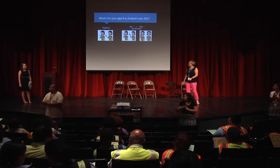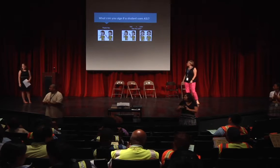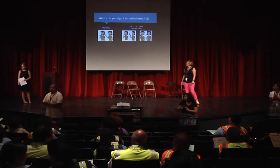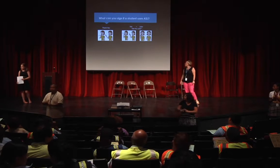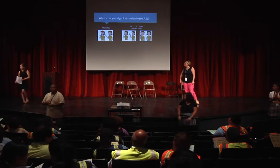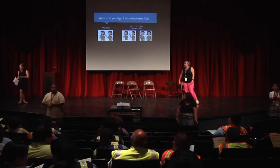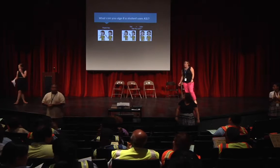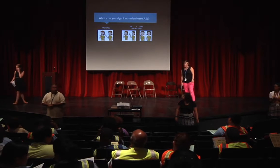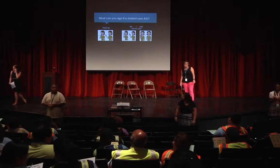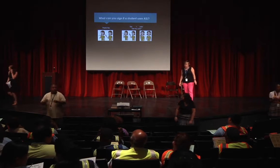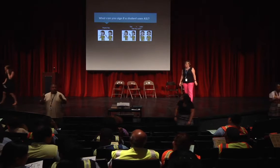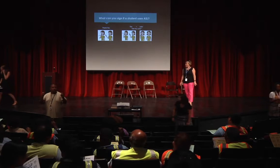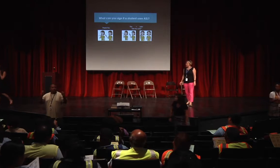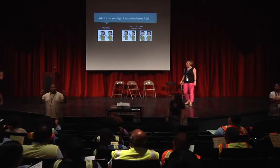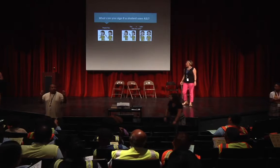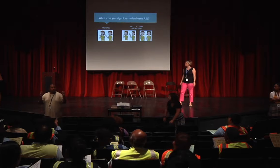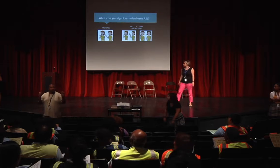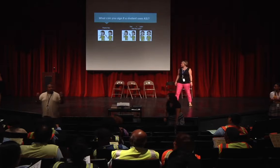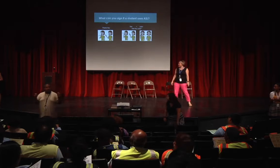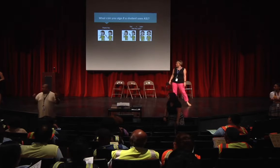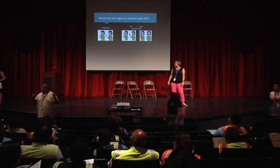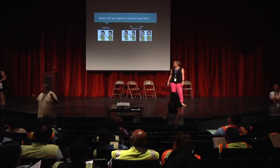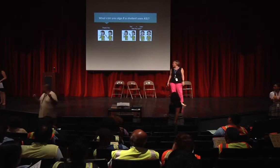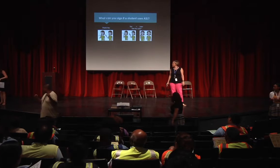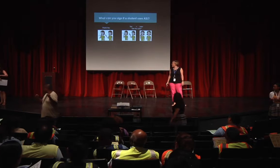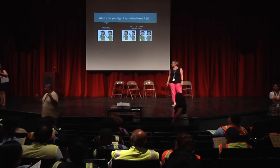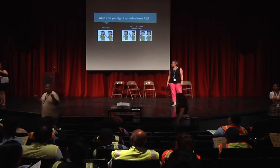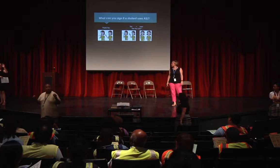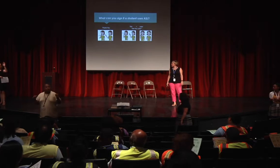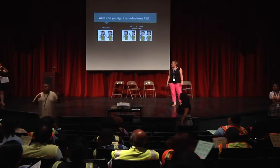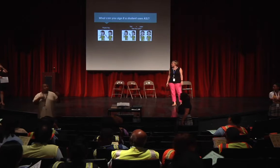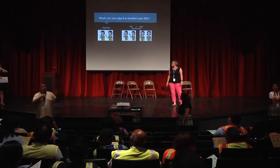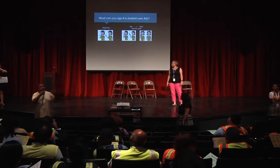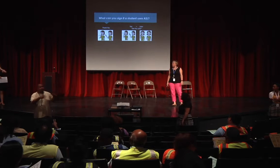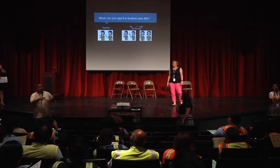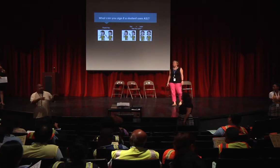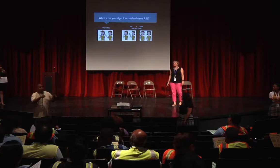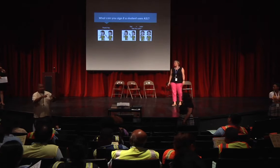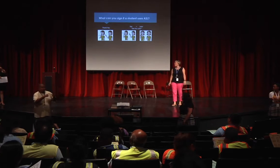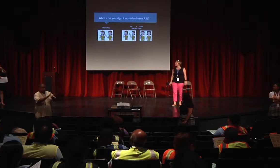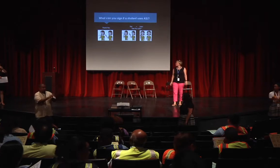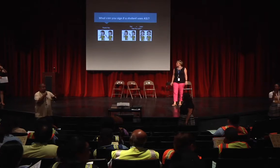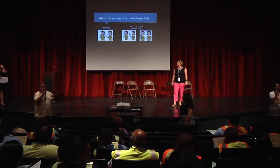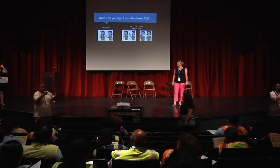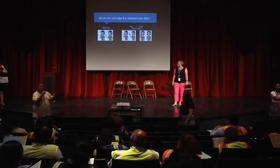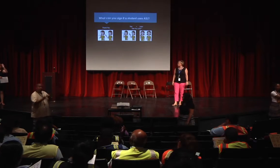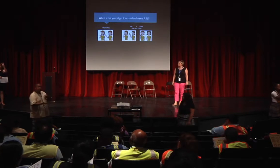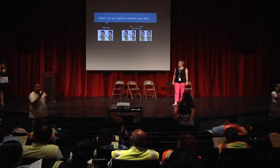The sheet. Okay, so I'm going to share with you. We've done, on your sheet, we've done good morning. We've done